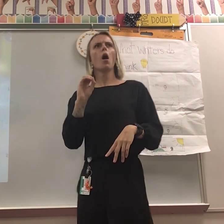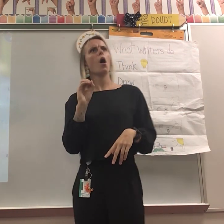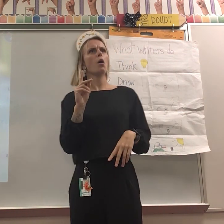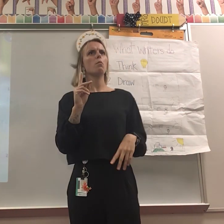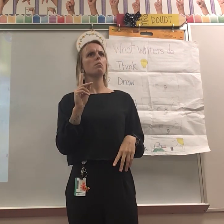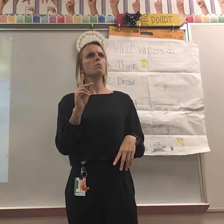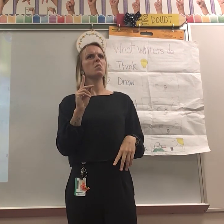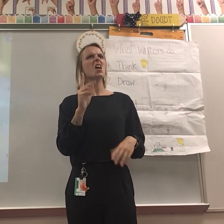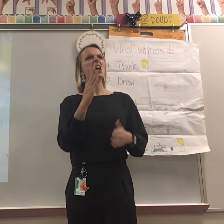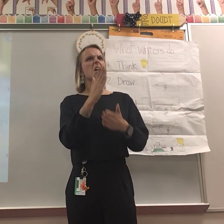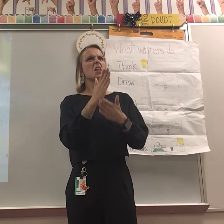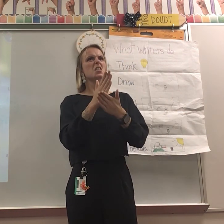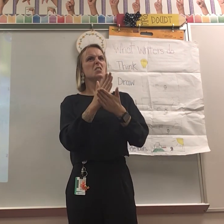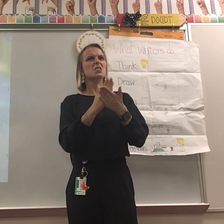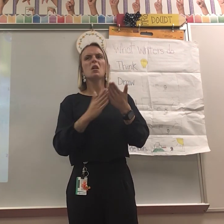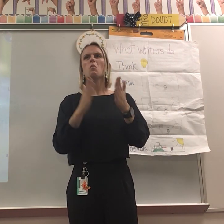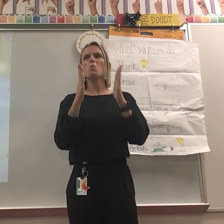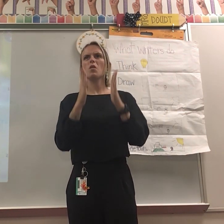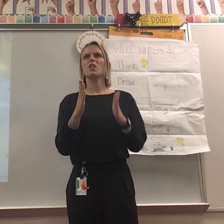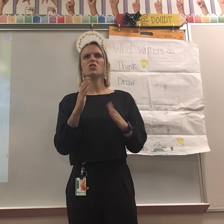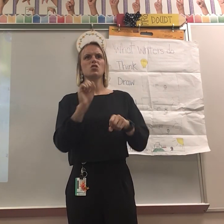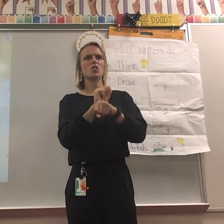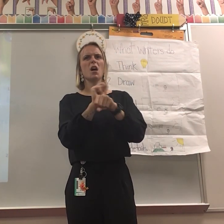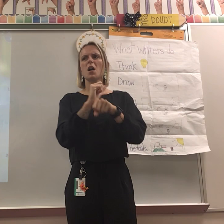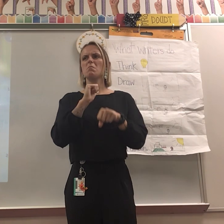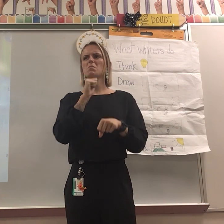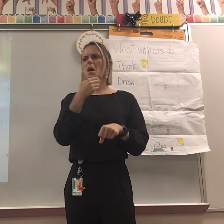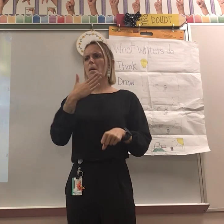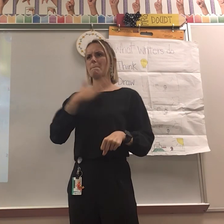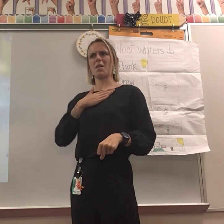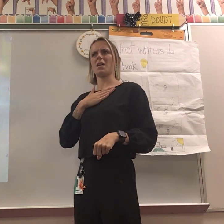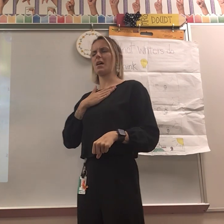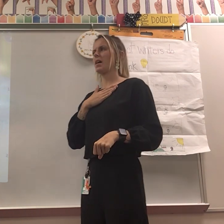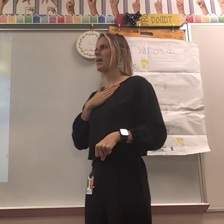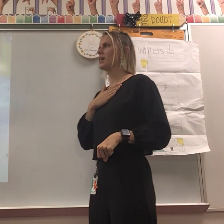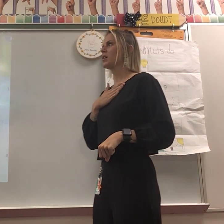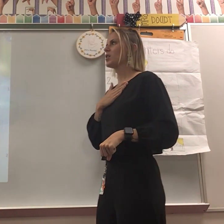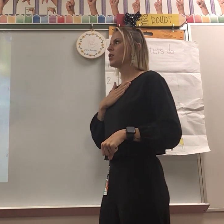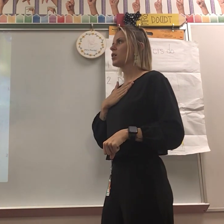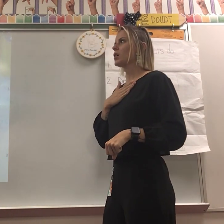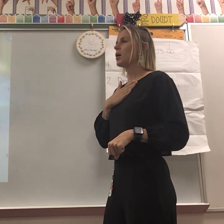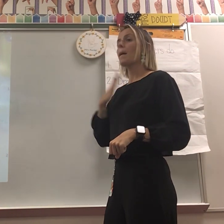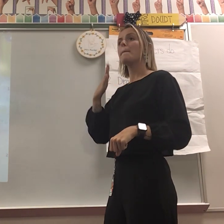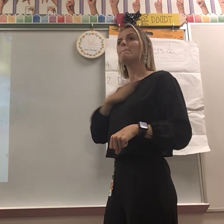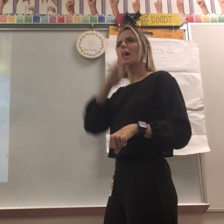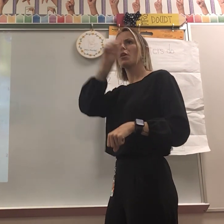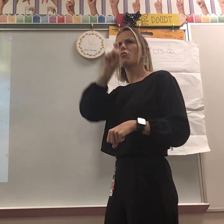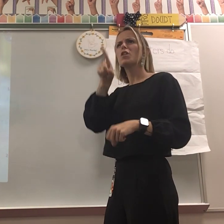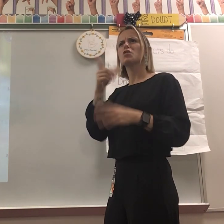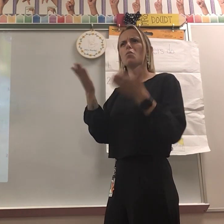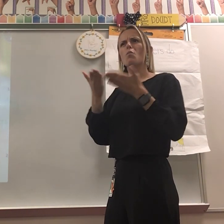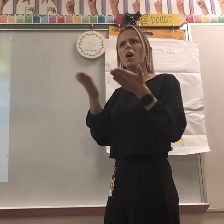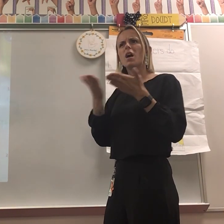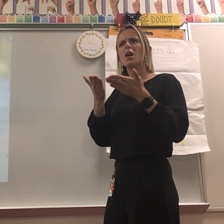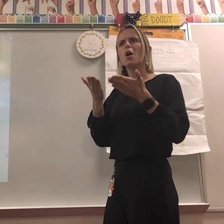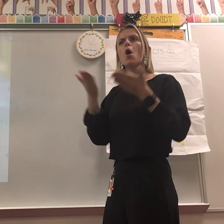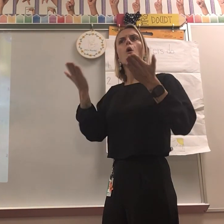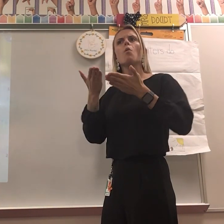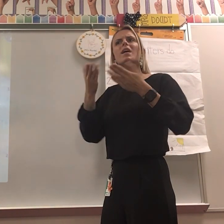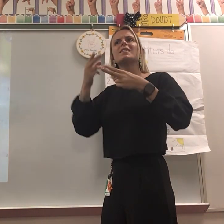Instead, you have to come up with, how am I going to come up with the answer to her question? So, Jasmine, I said, Miss Golden, my question was, what is the name of the other